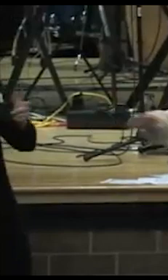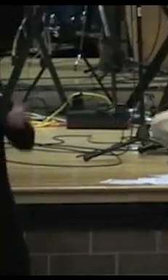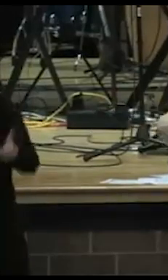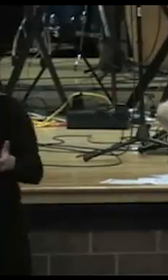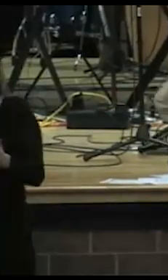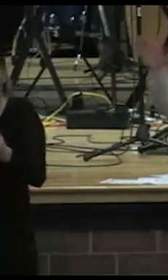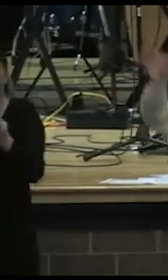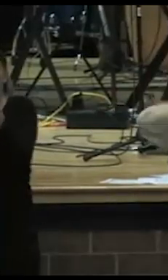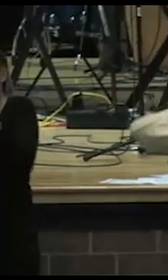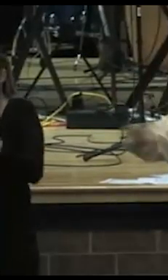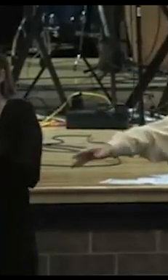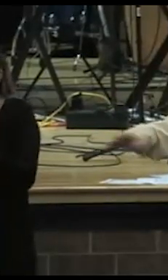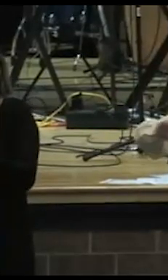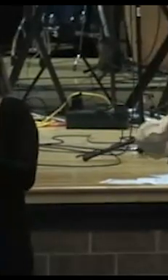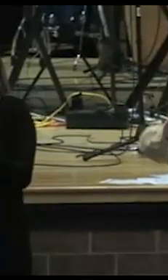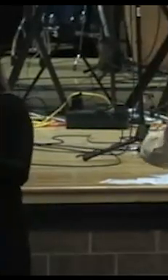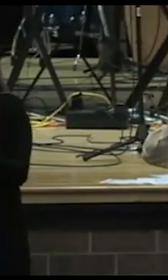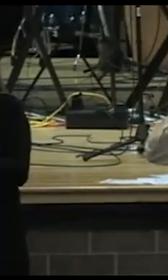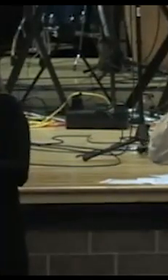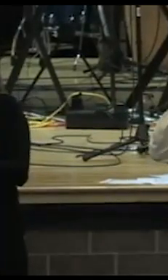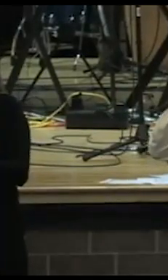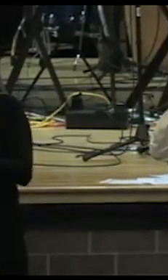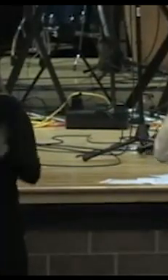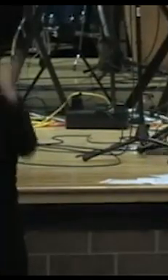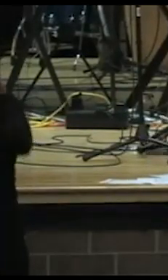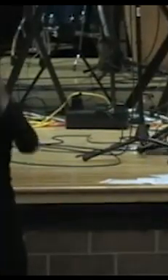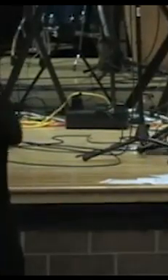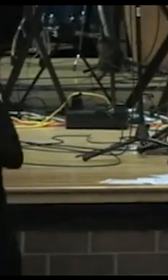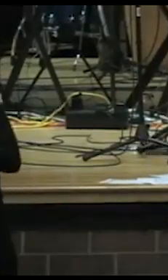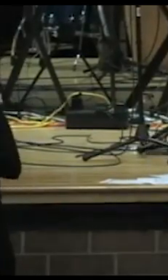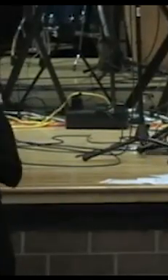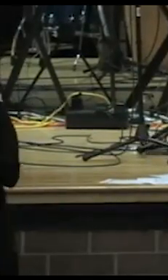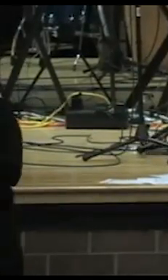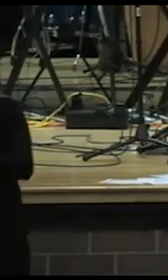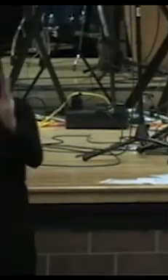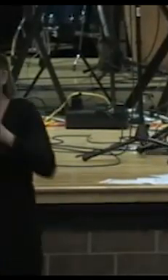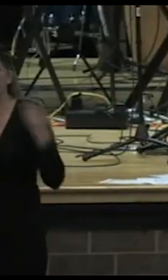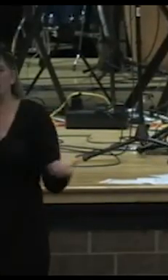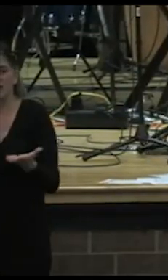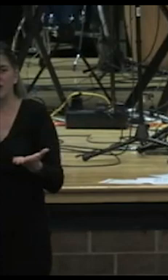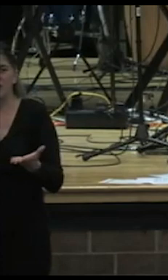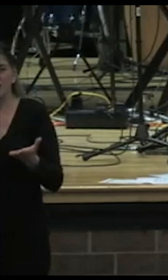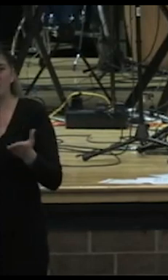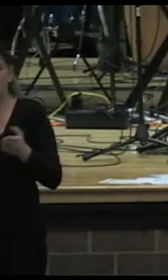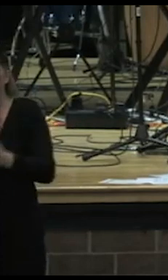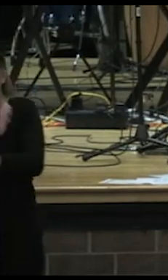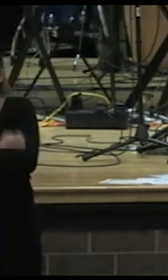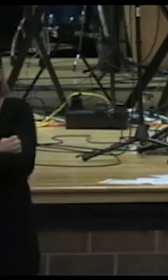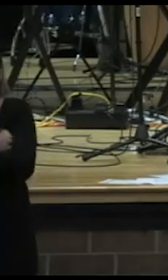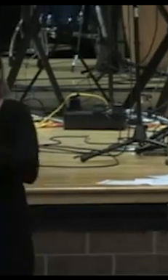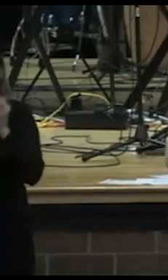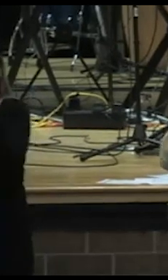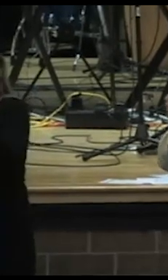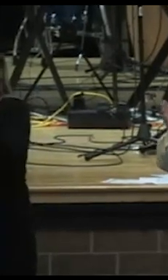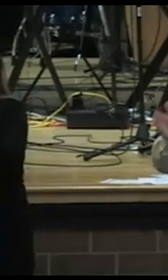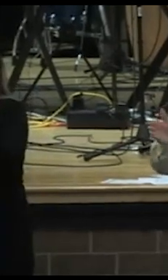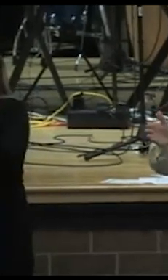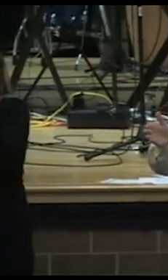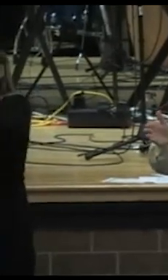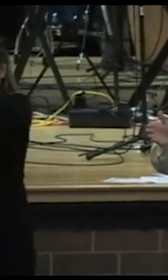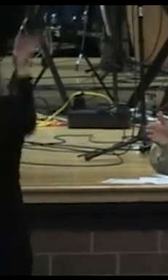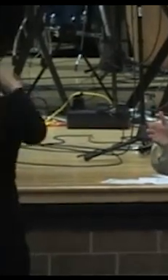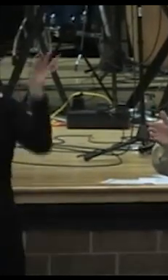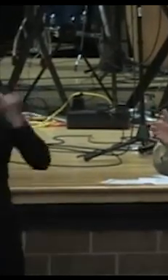times and our energy and this and this and this and that, and we never do anything significant. where God is calling us to be a